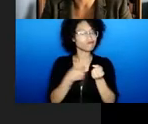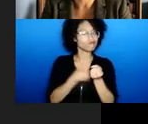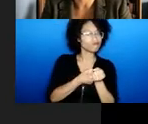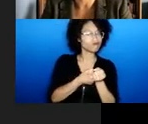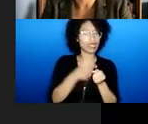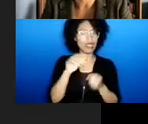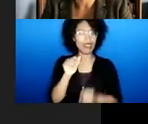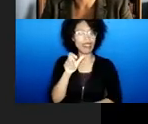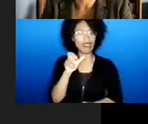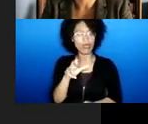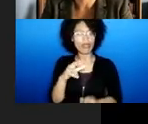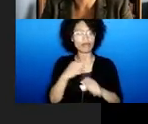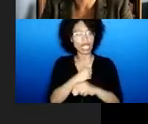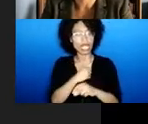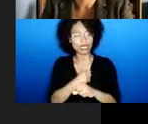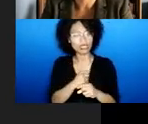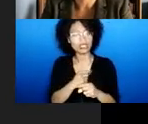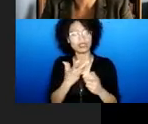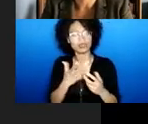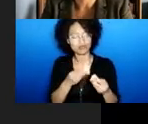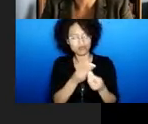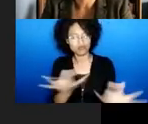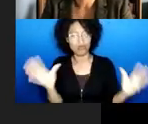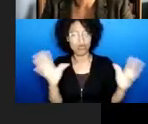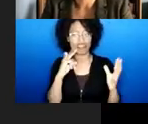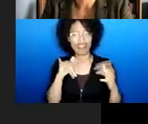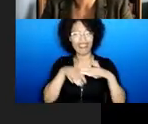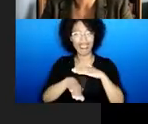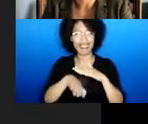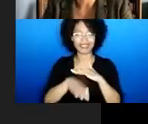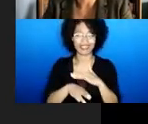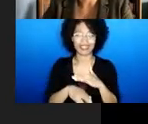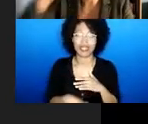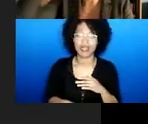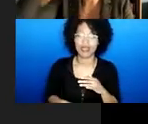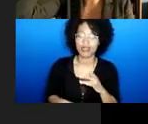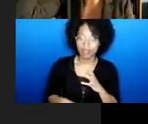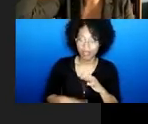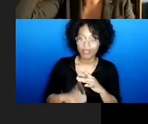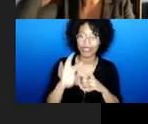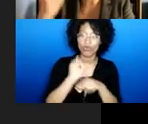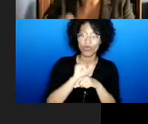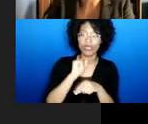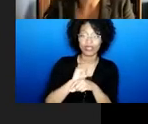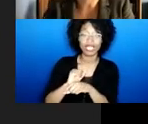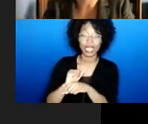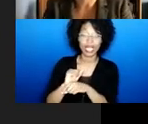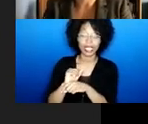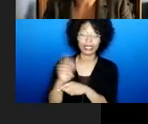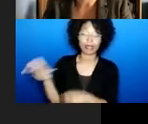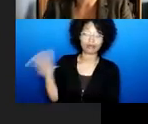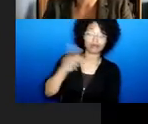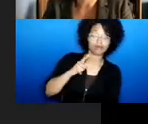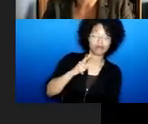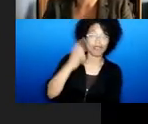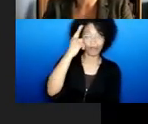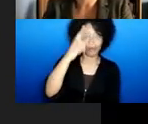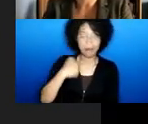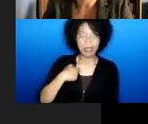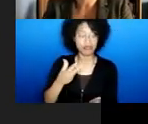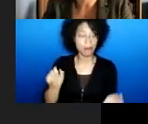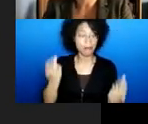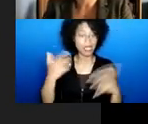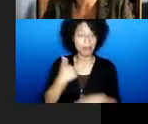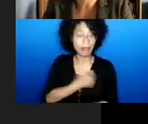access. And so I appreciate the work that they've done that sets up the work that I'm now doing, and also from many of the members who